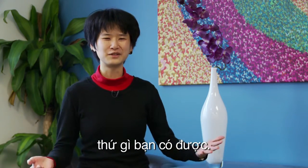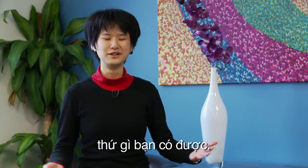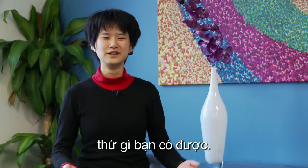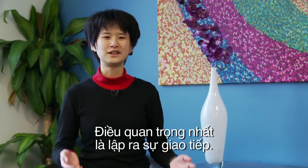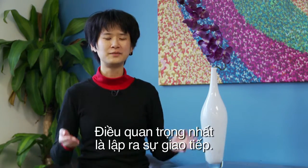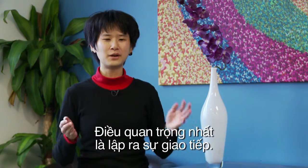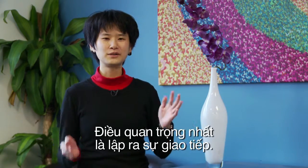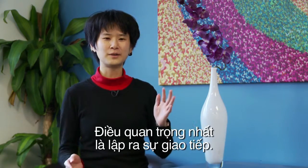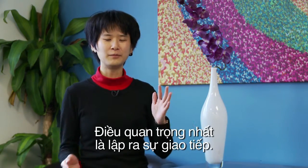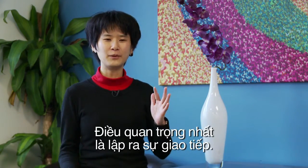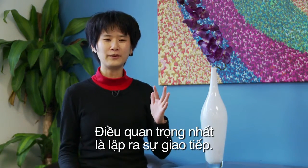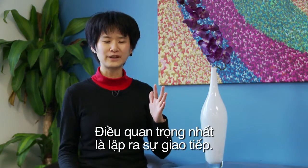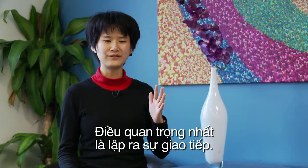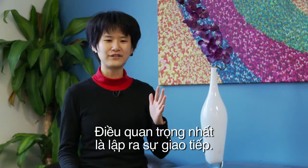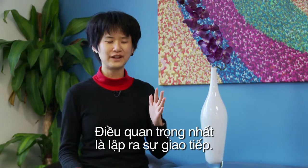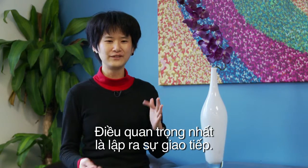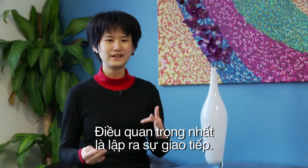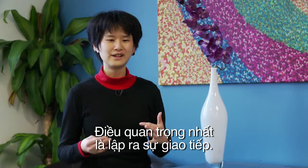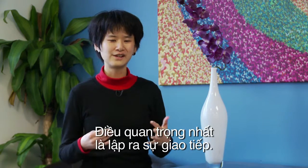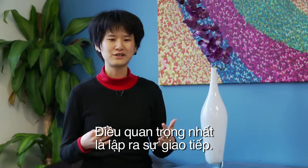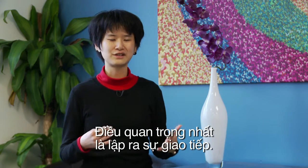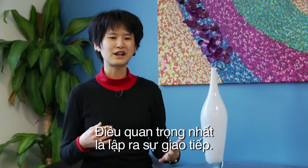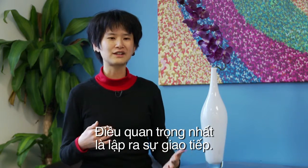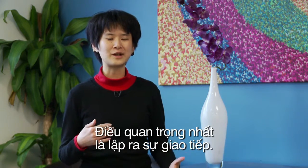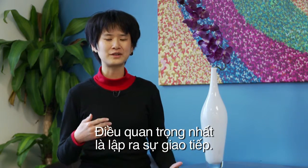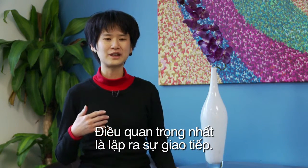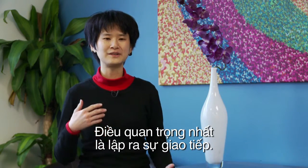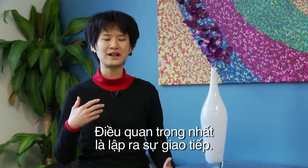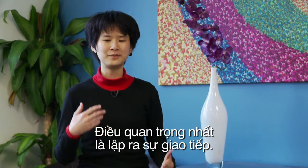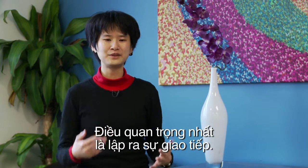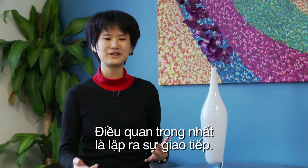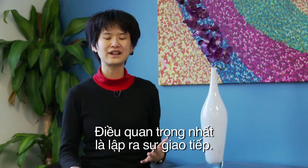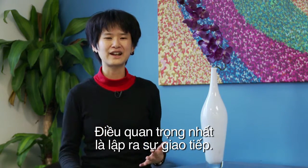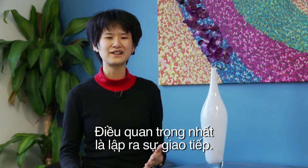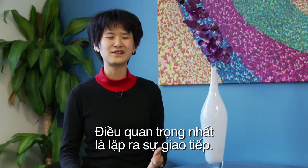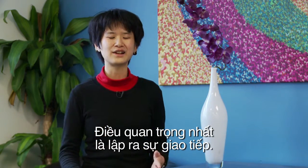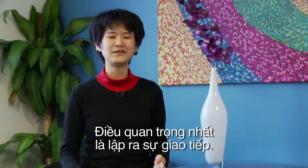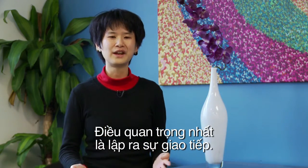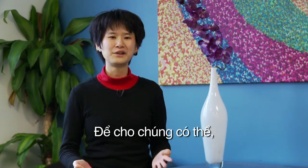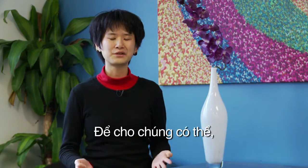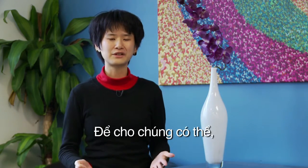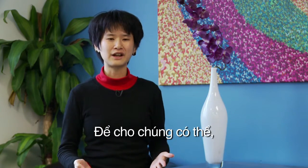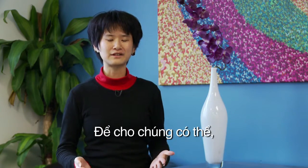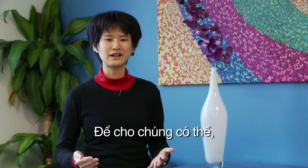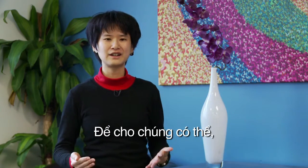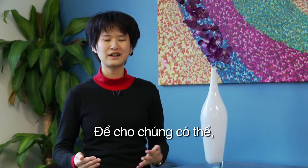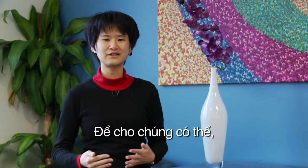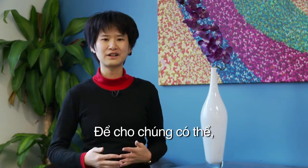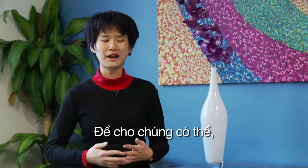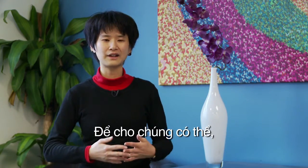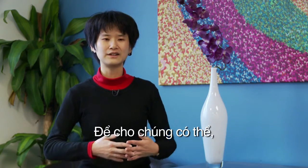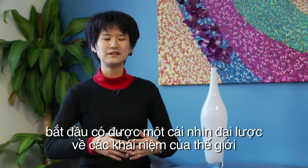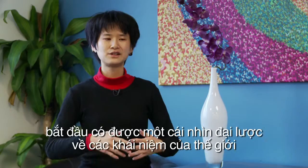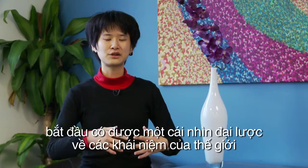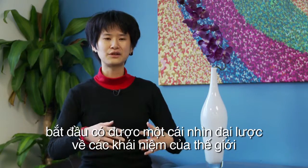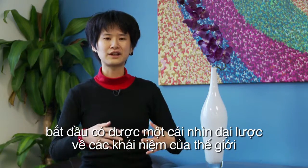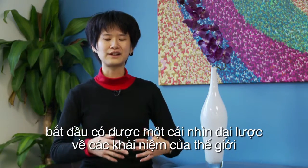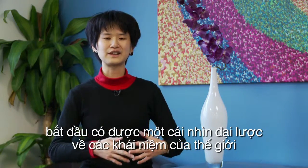you. The most important thing is to set up some communication so that they can get, start getting